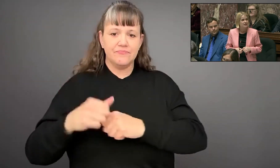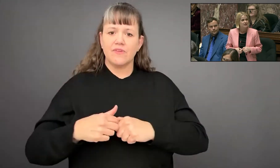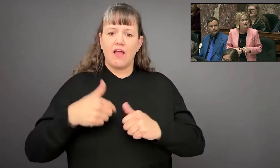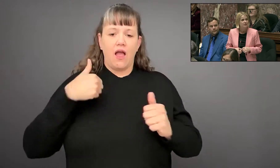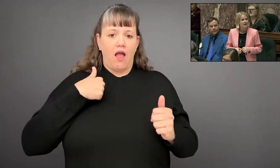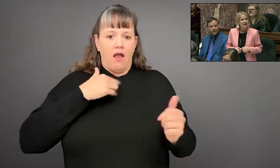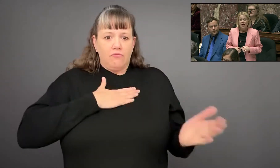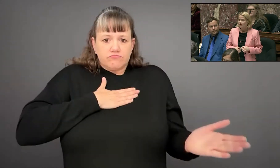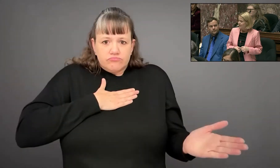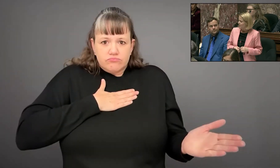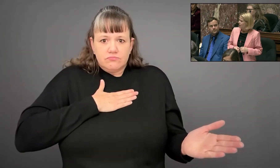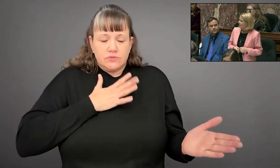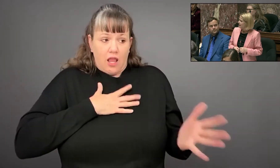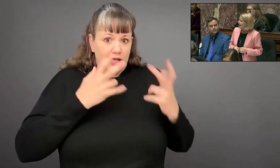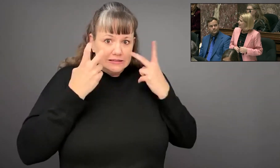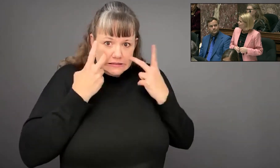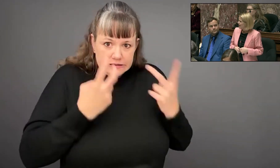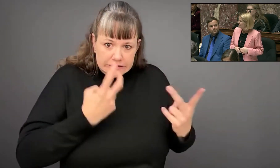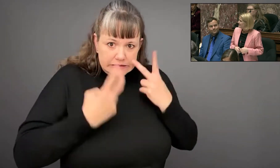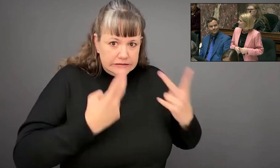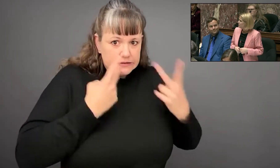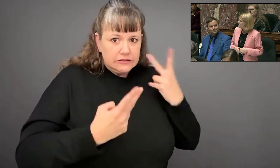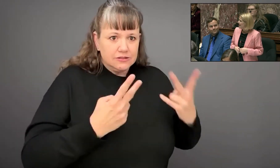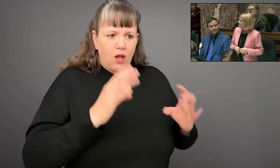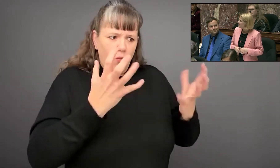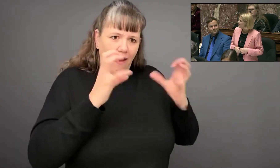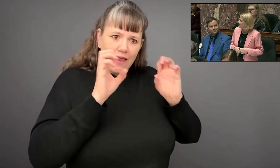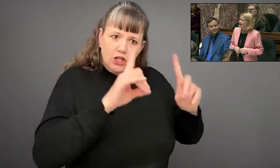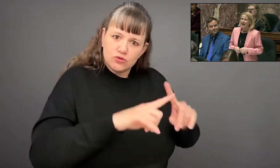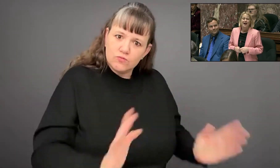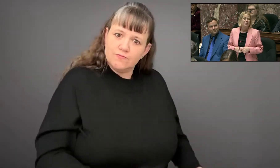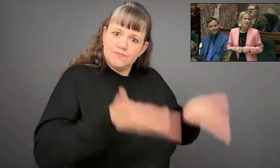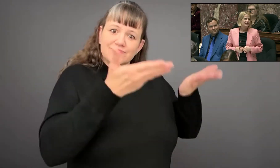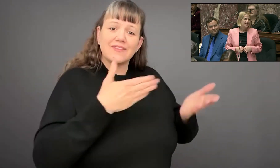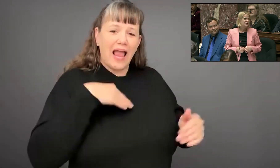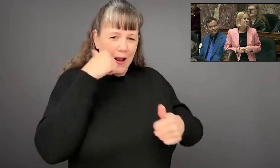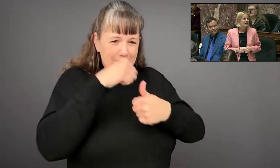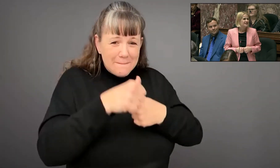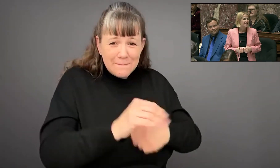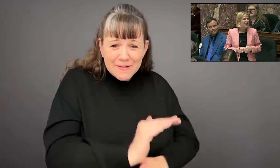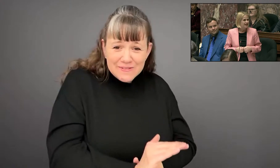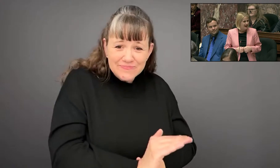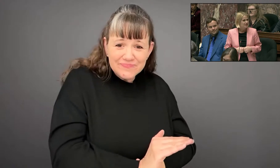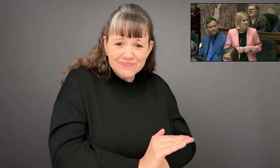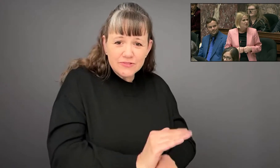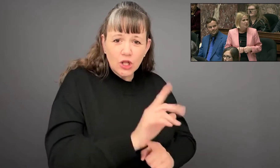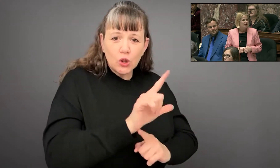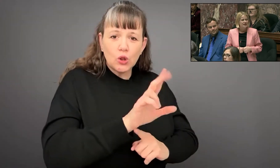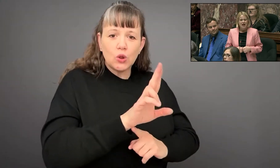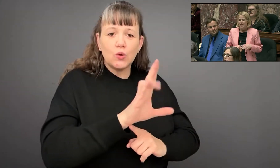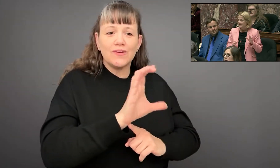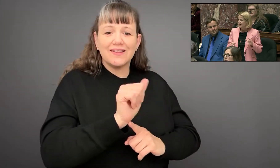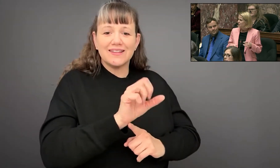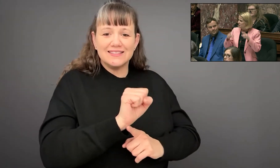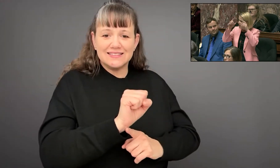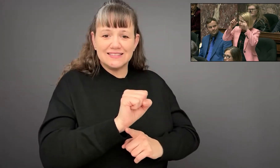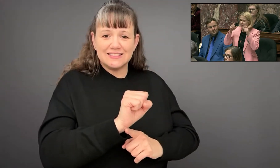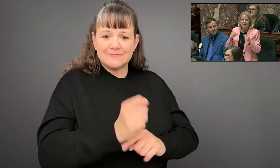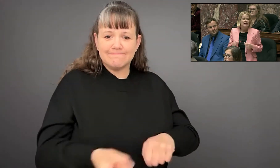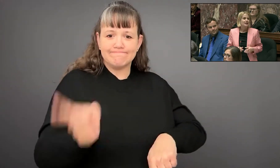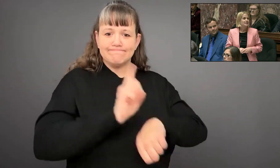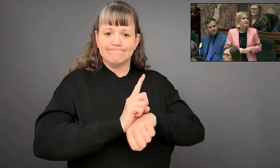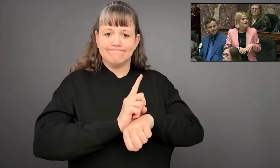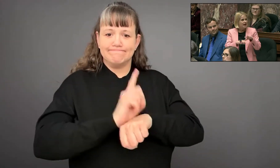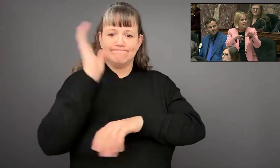education system. I remember a little guy, Lucas, who came to present to us at the school board. 10 years old,